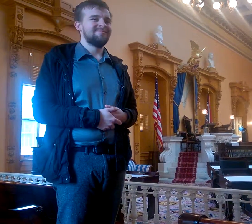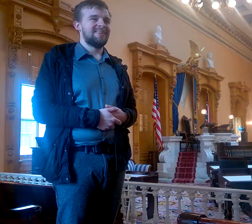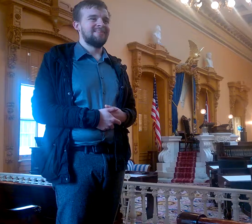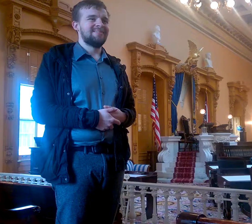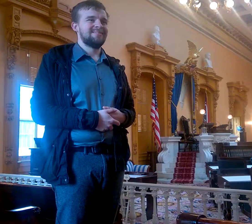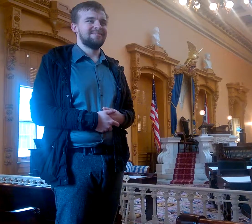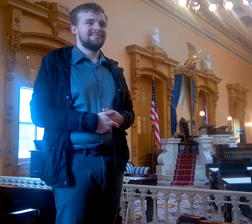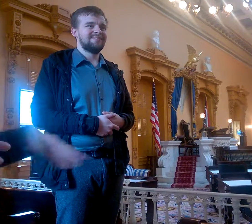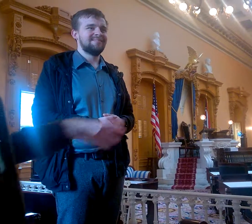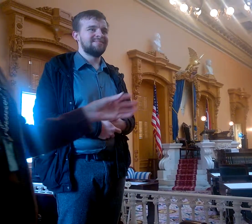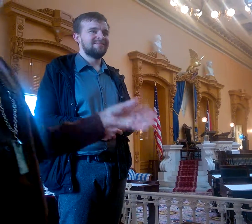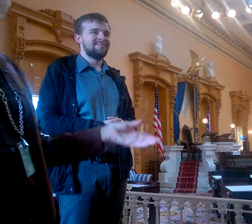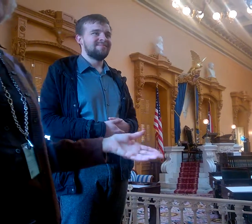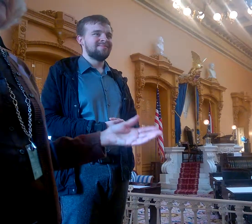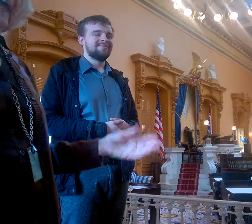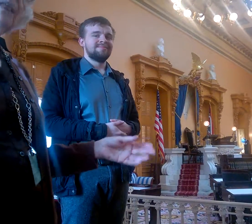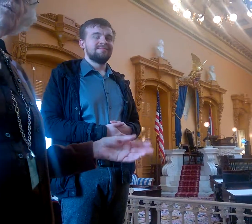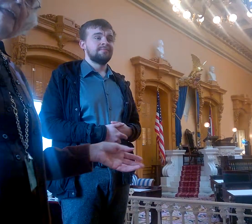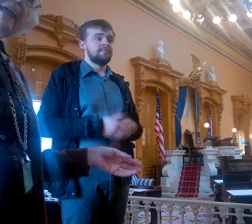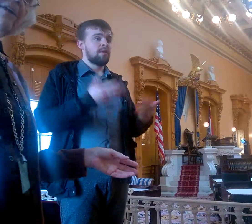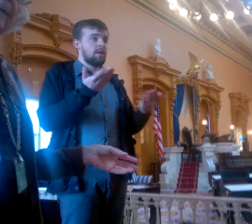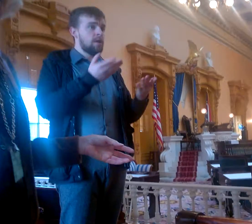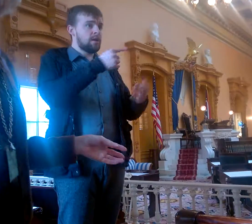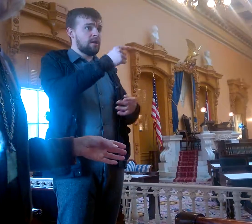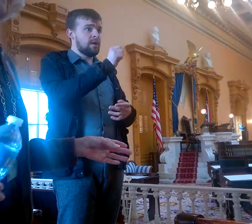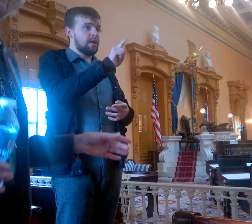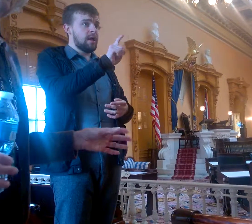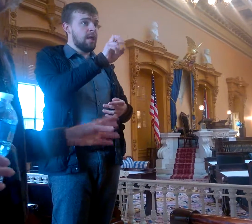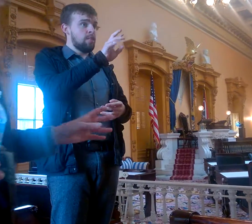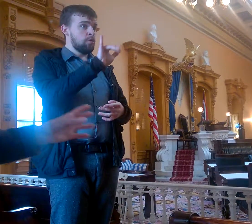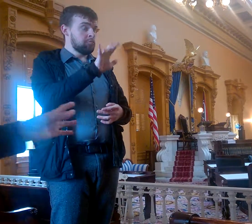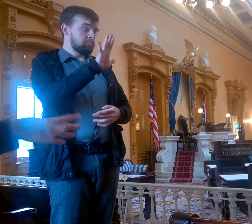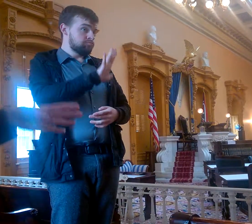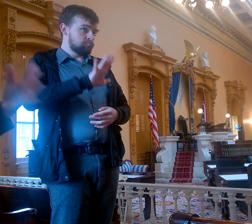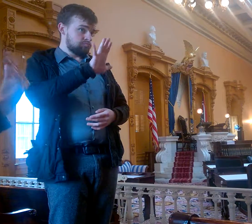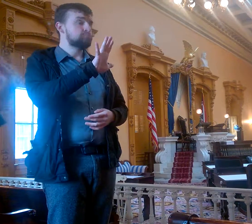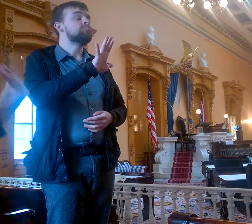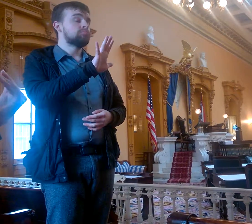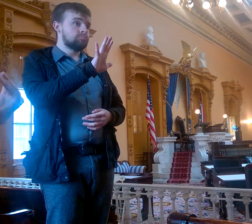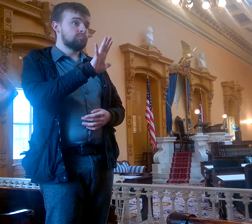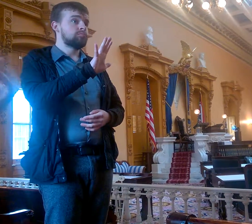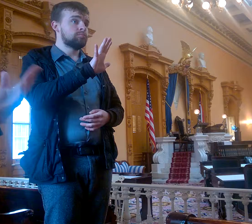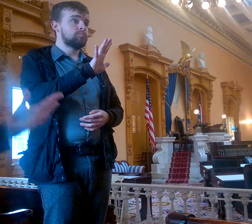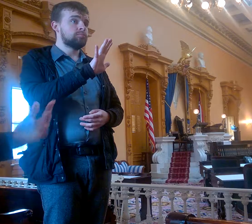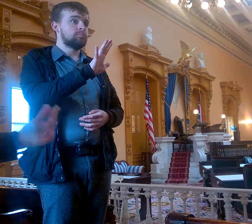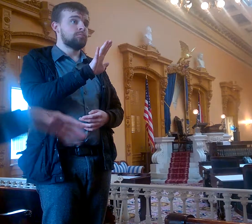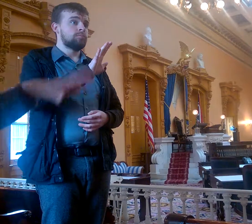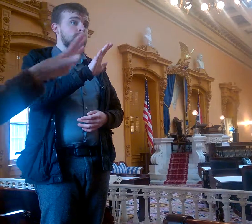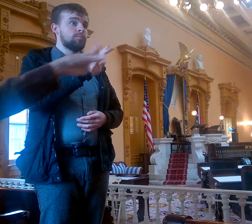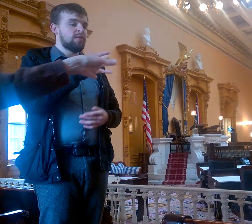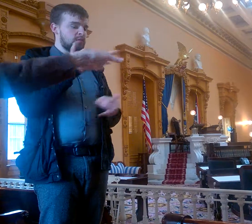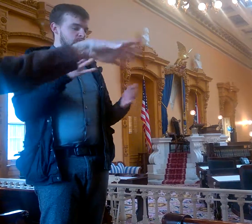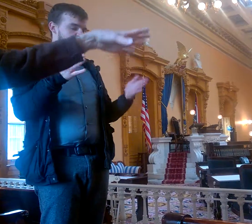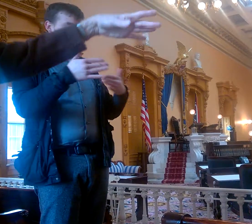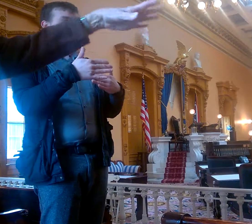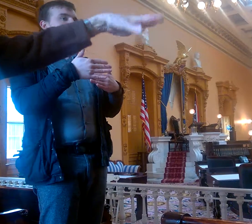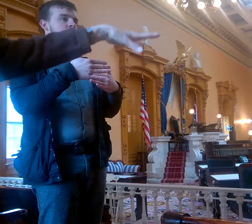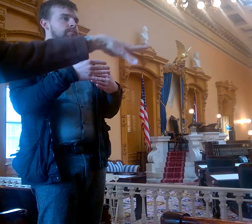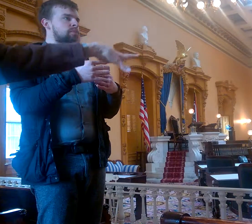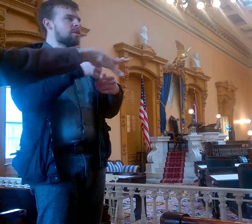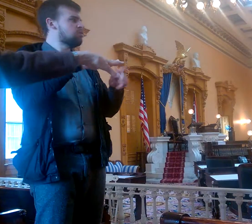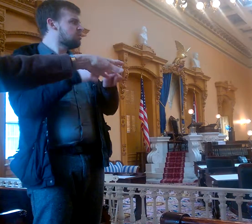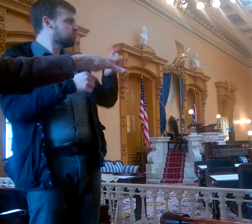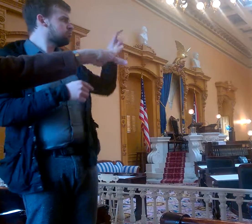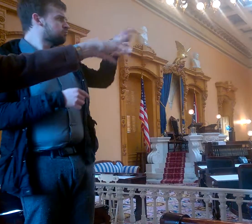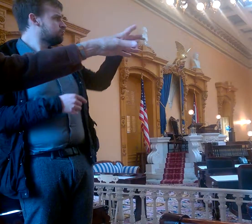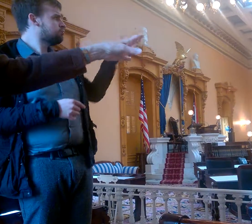fine. Okay, we're all in the gallery area for this room. Also, on the other